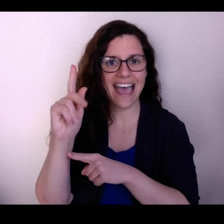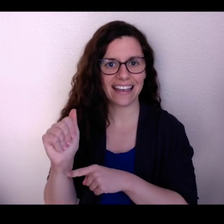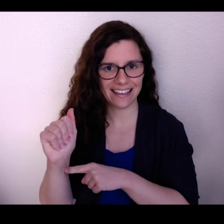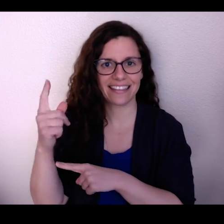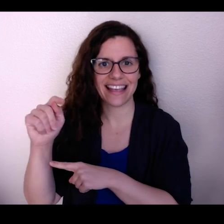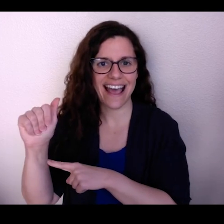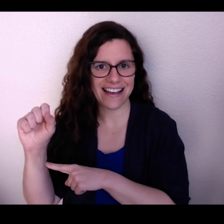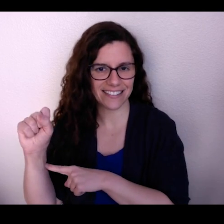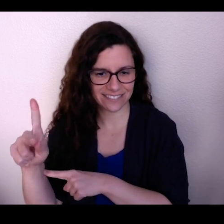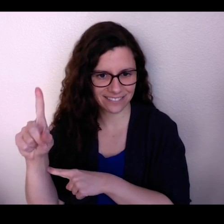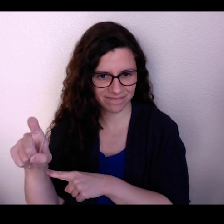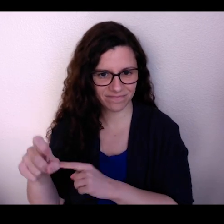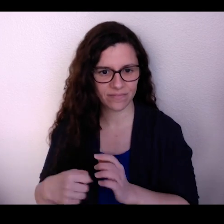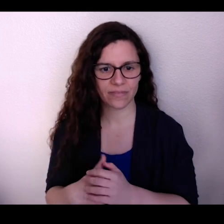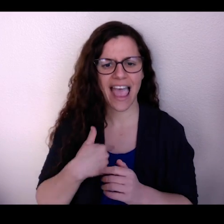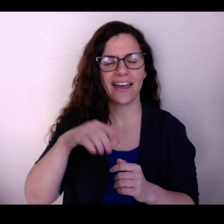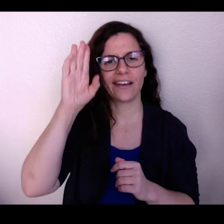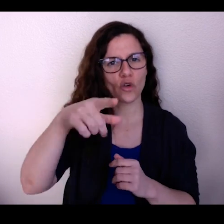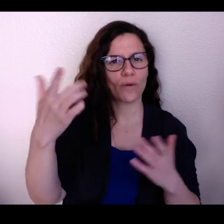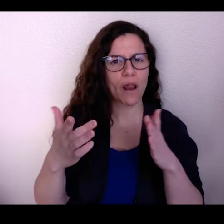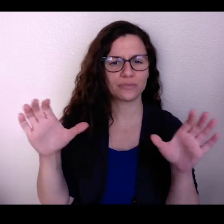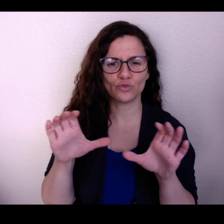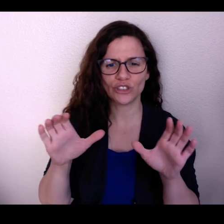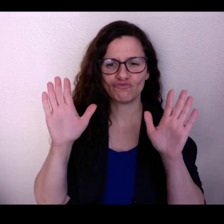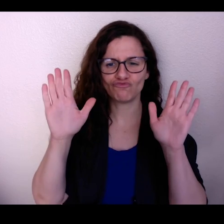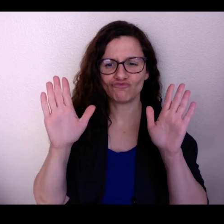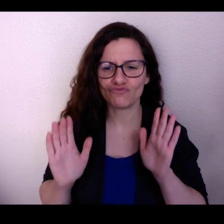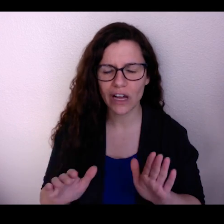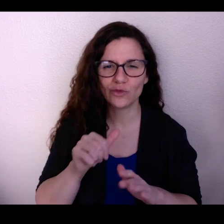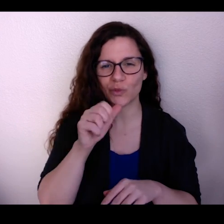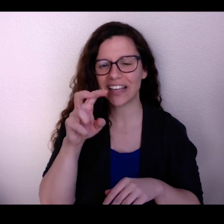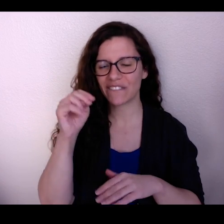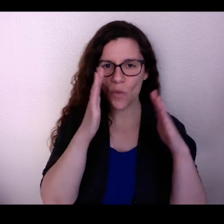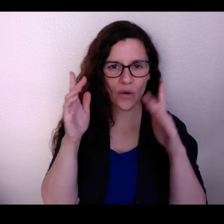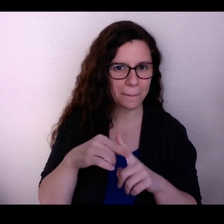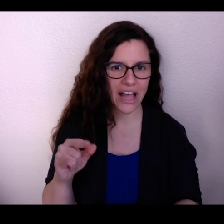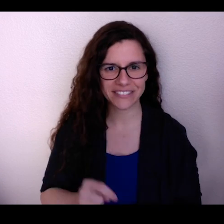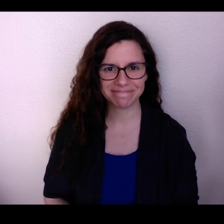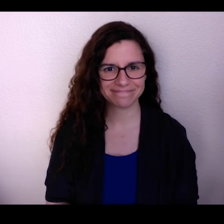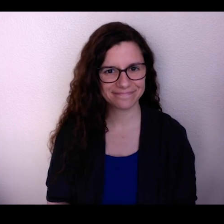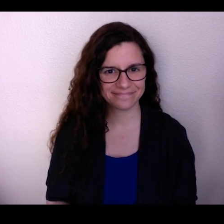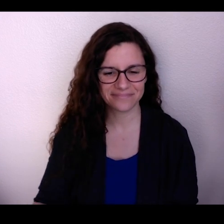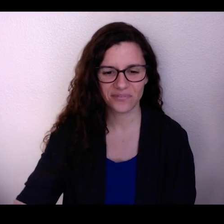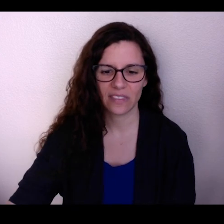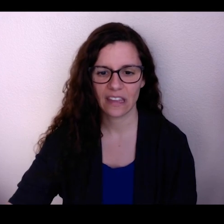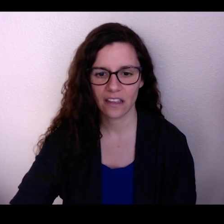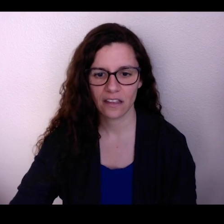AKA the ask. I know you're going to probably do great, so don't even worry about it.